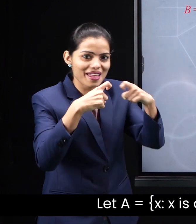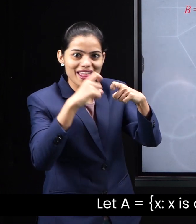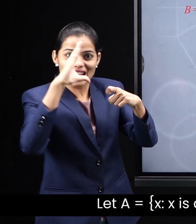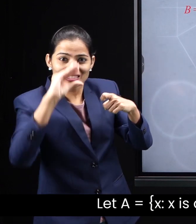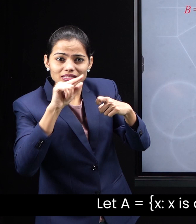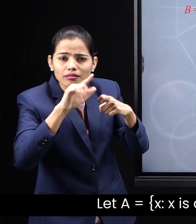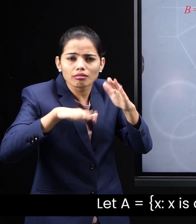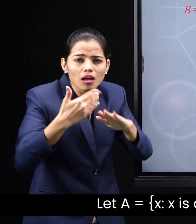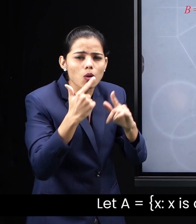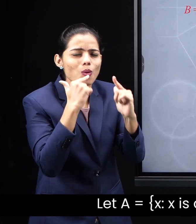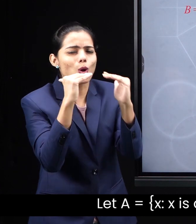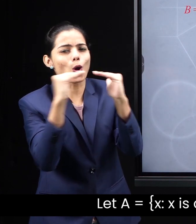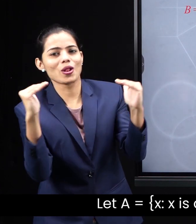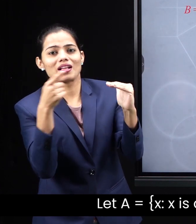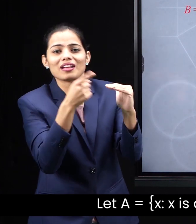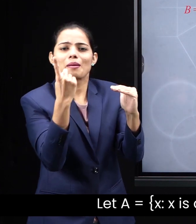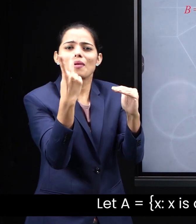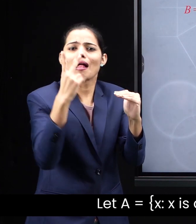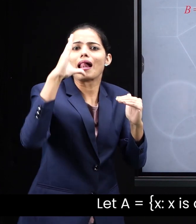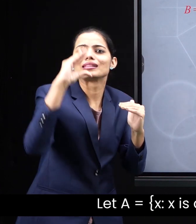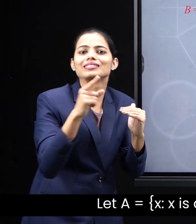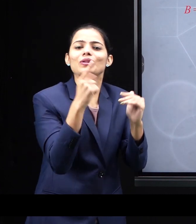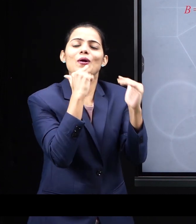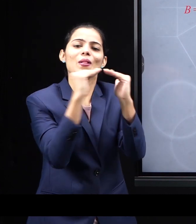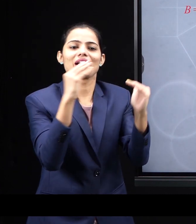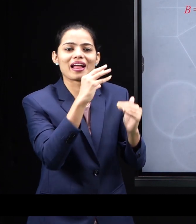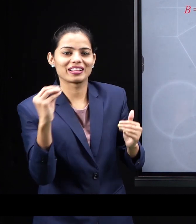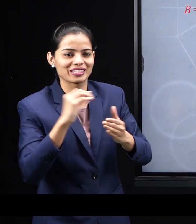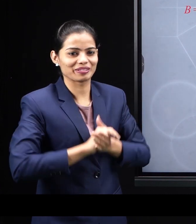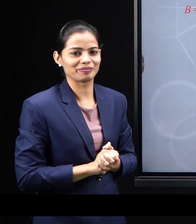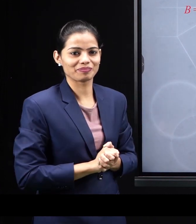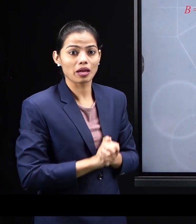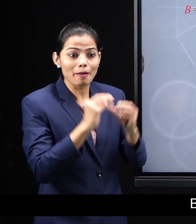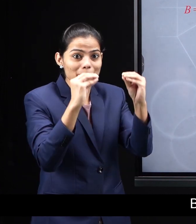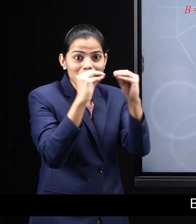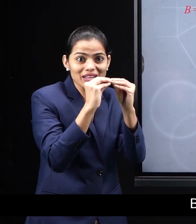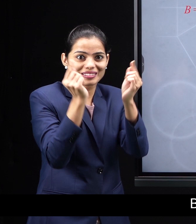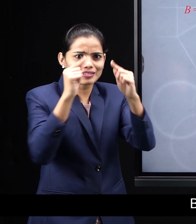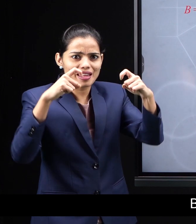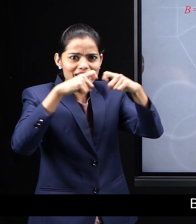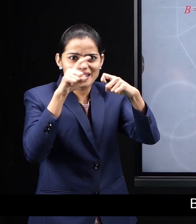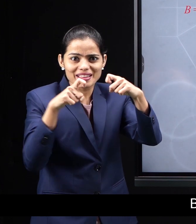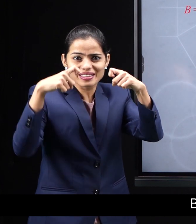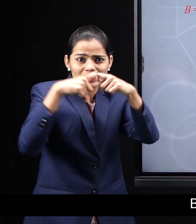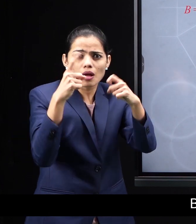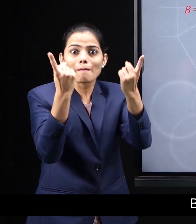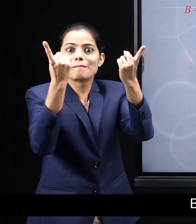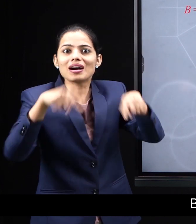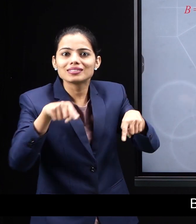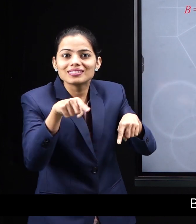less than or equal to 12 and B is equal to x, x is a multiple